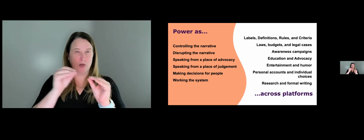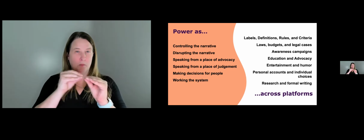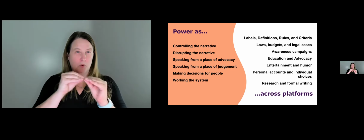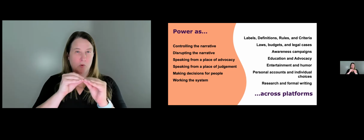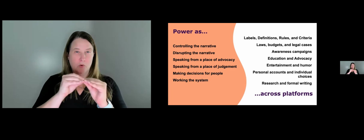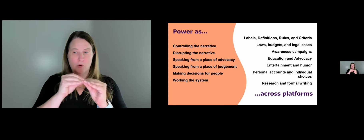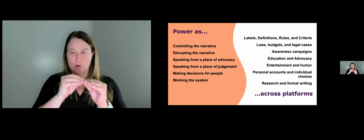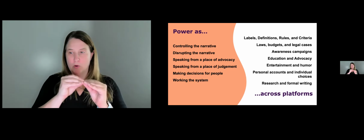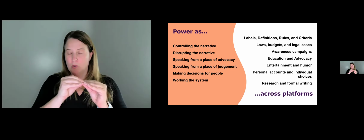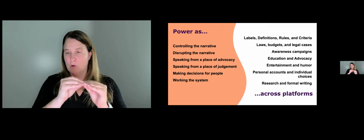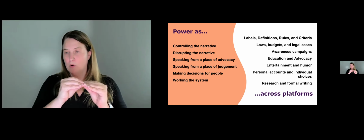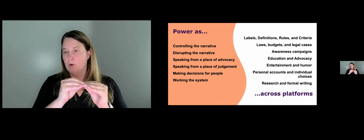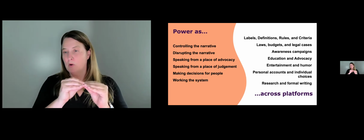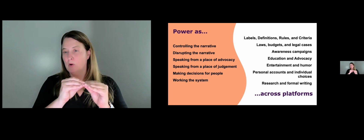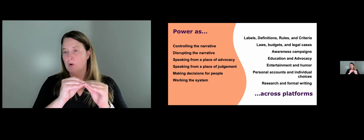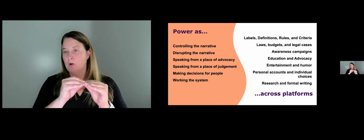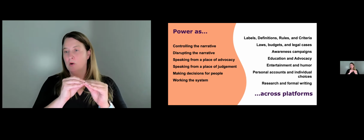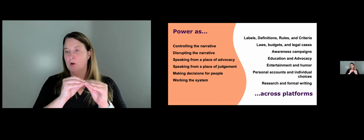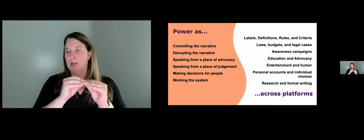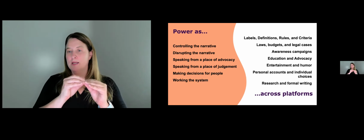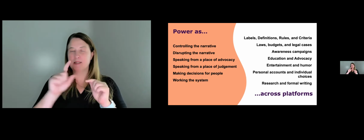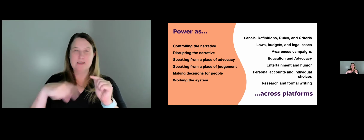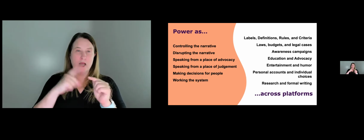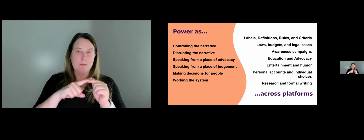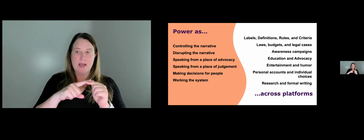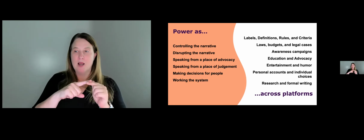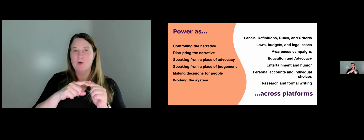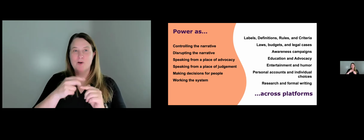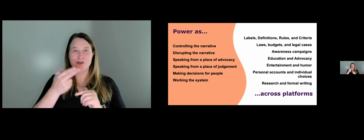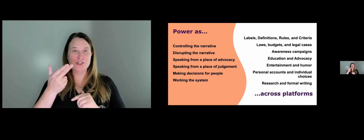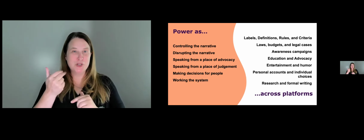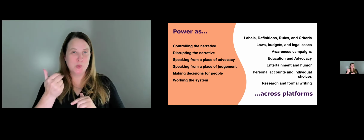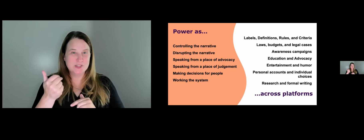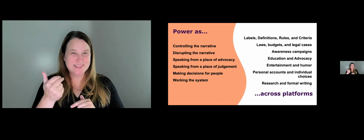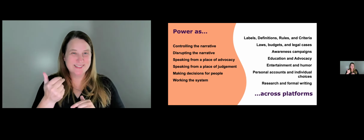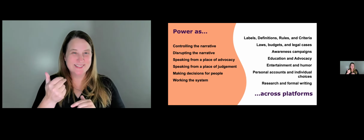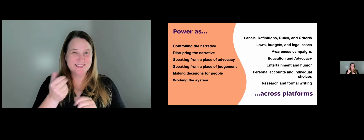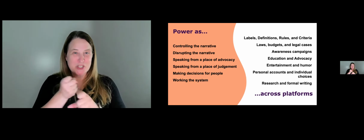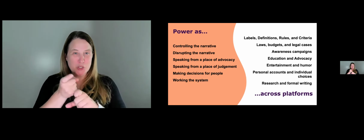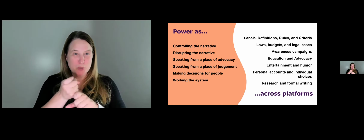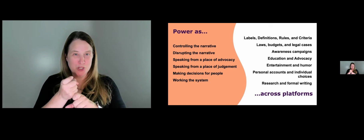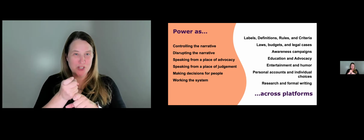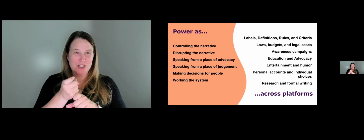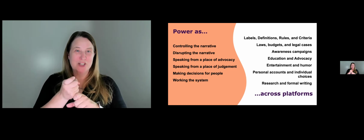The next one I'm going to go into a little bit more in depth, and it's